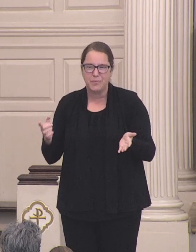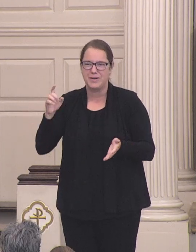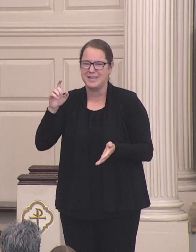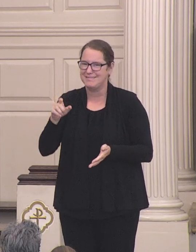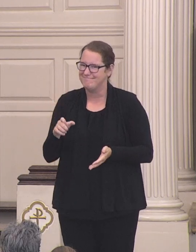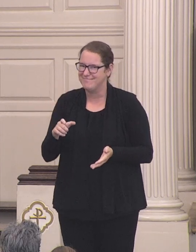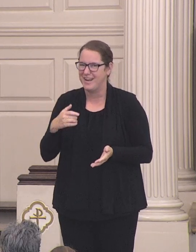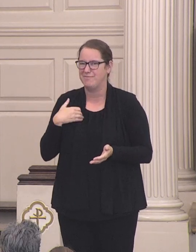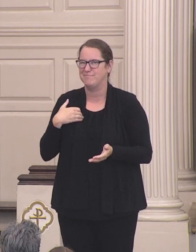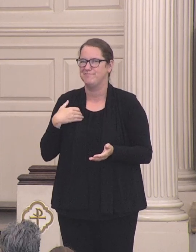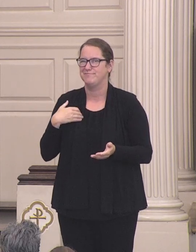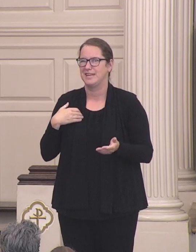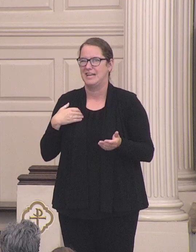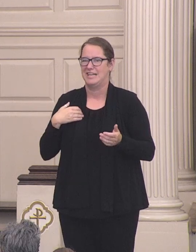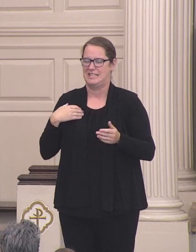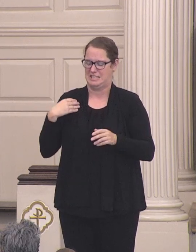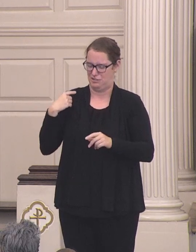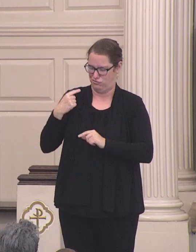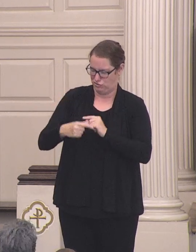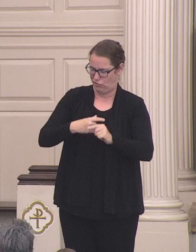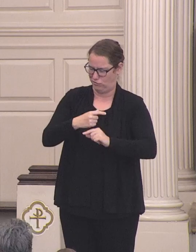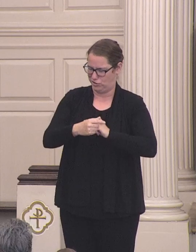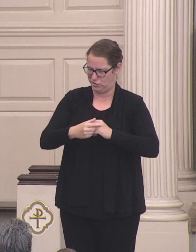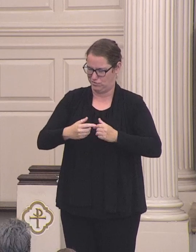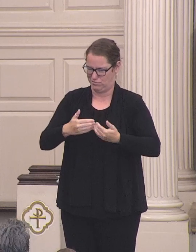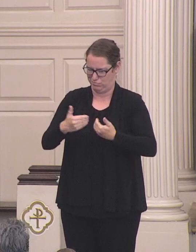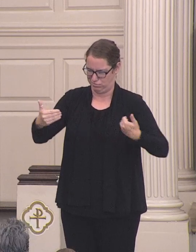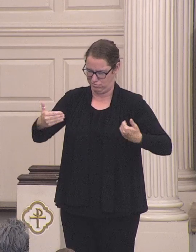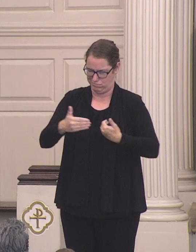know, people despising one another.